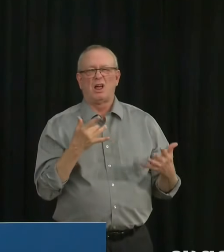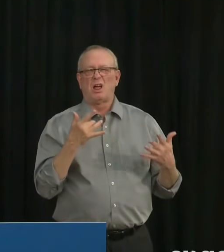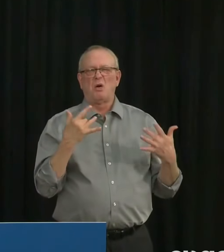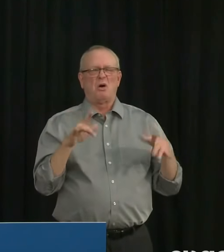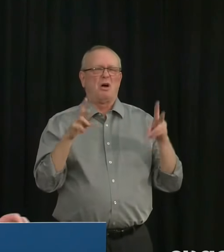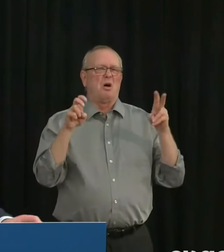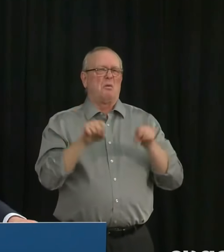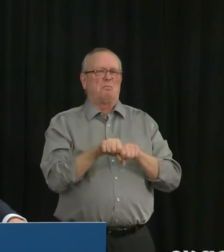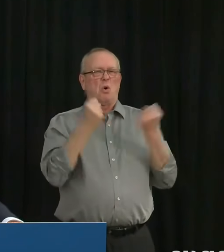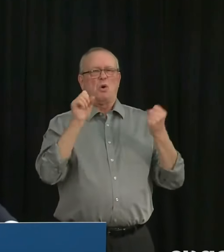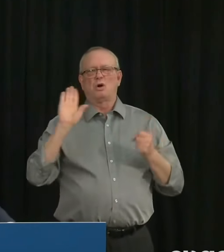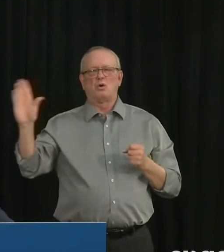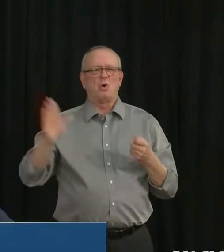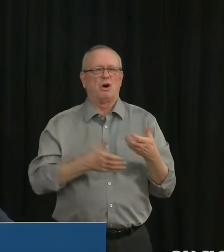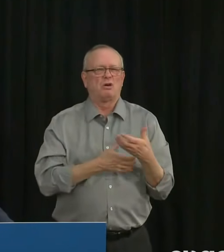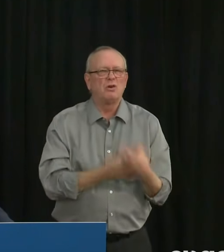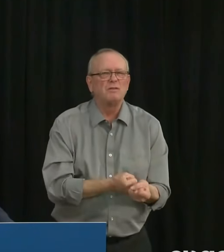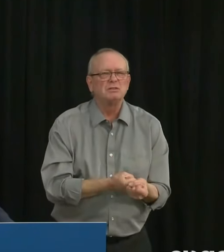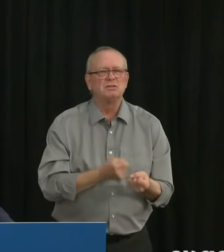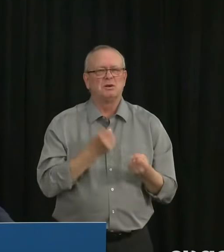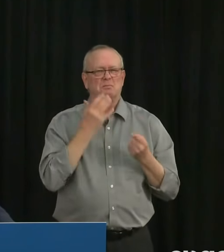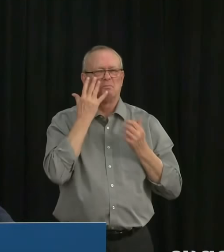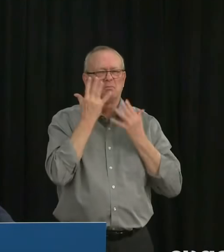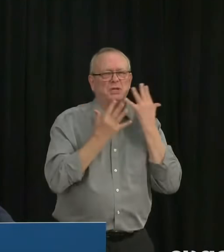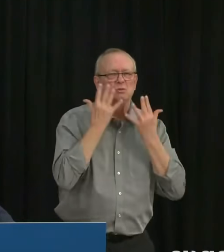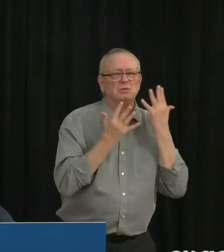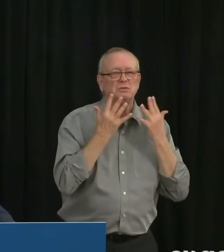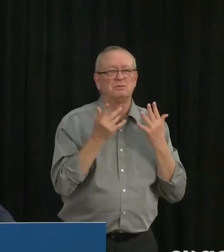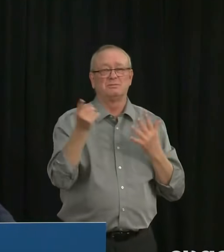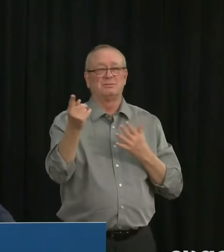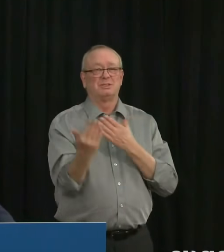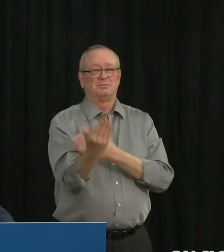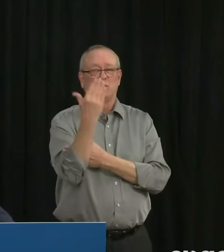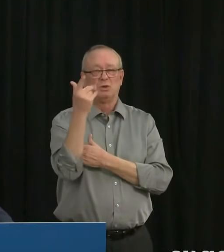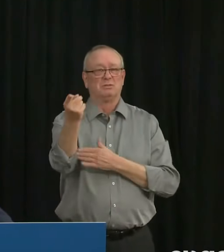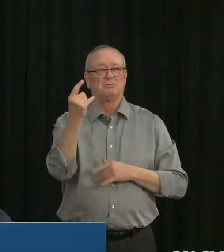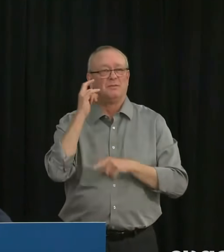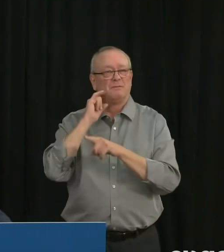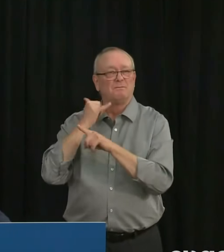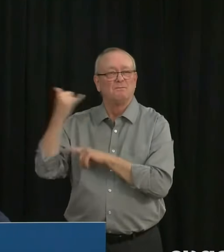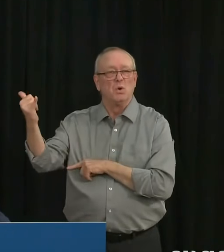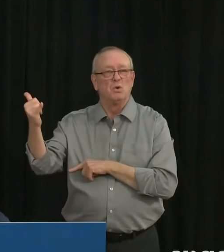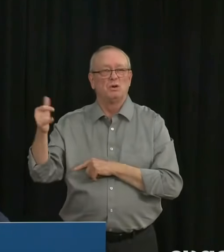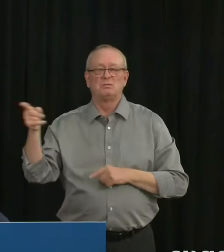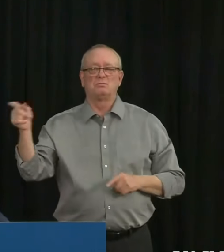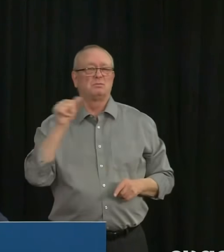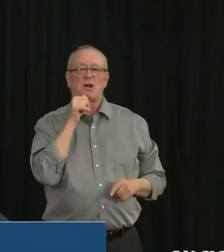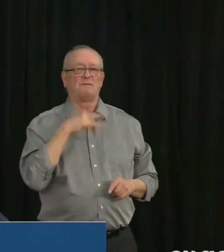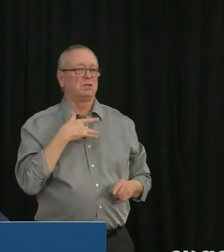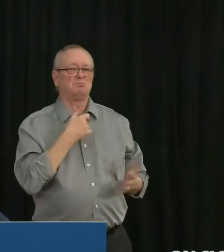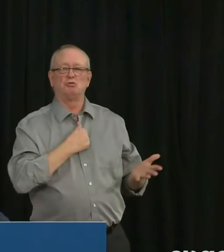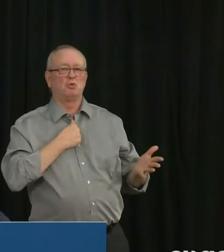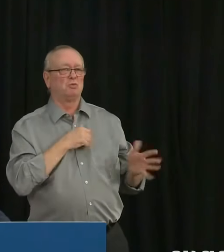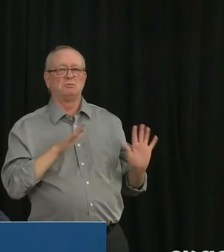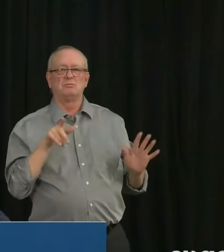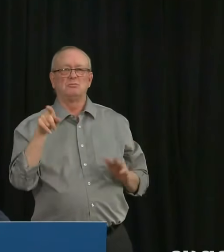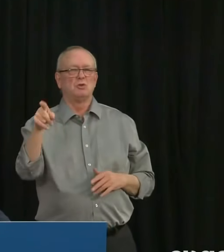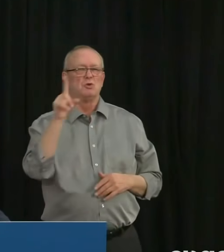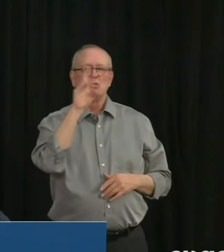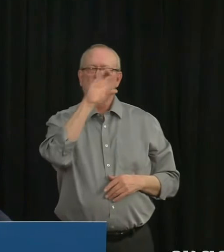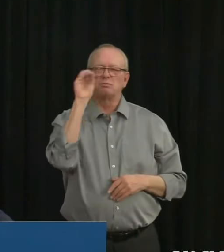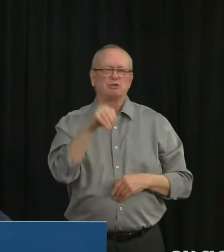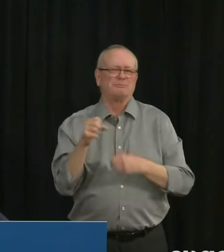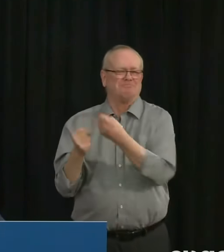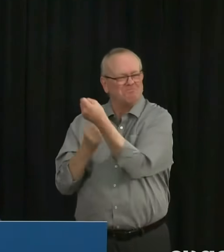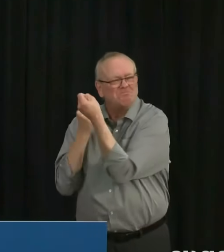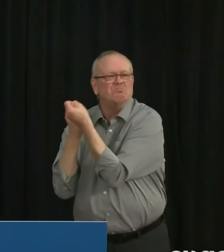her. I called Dr. Hinshaw this morning to tell her that she has nothing to apologize for and that she has my complete confidence.